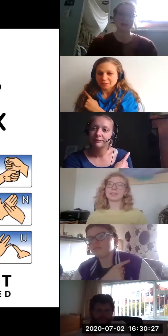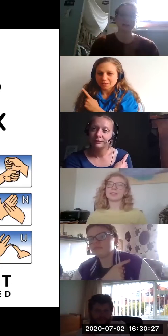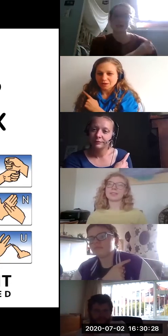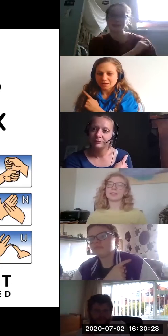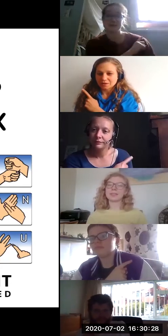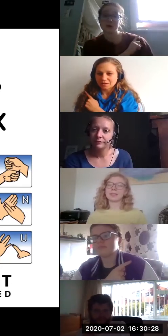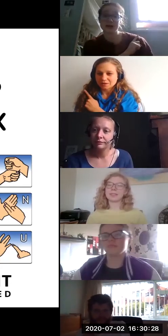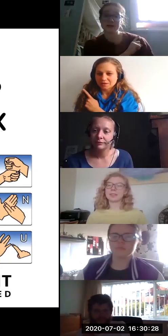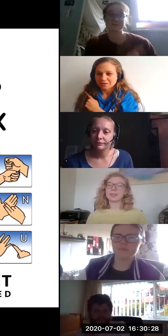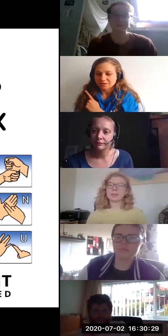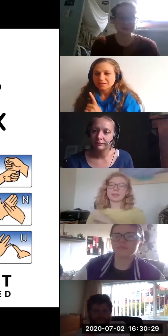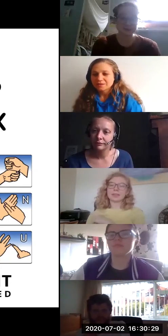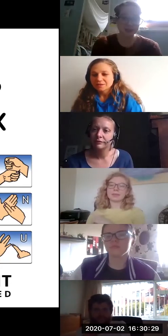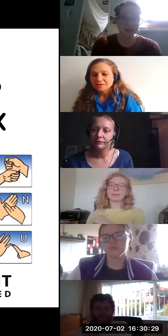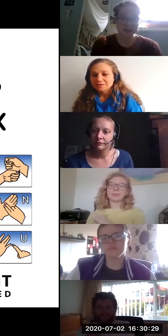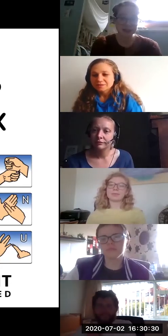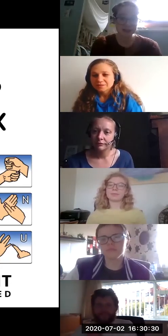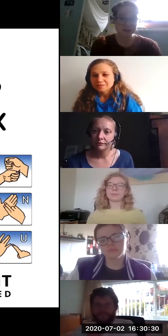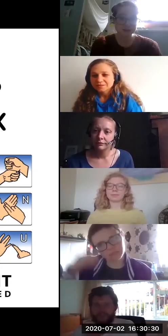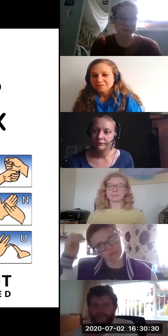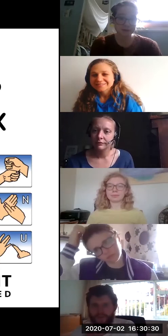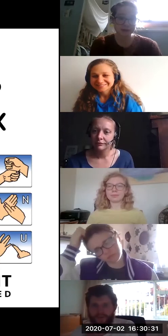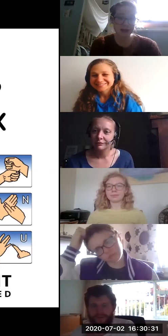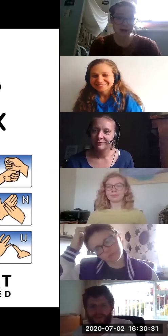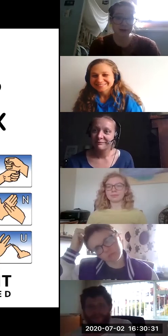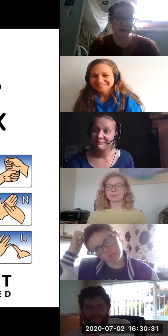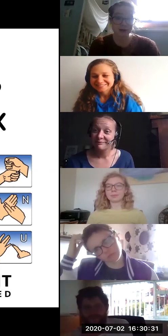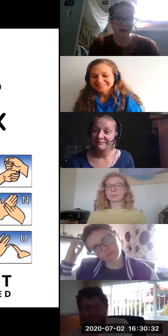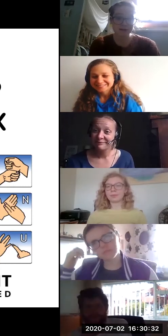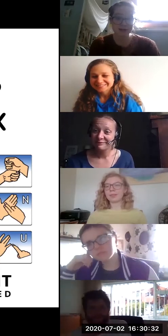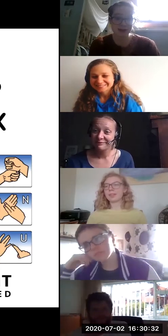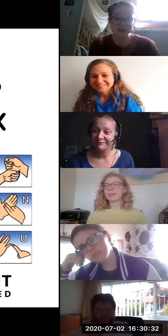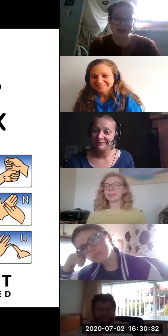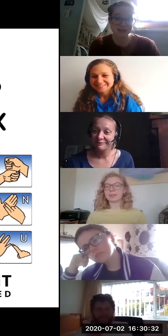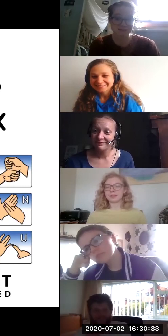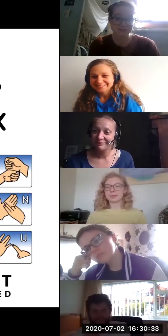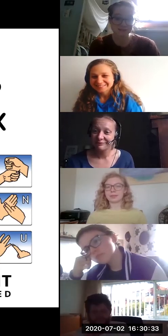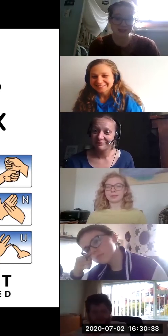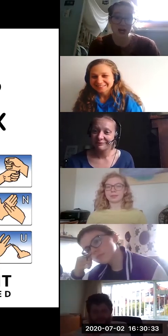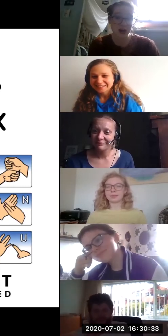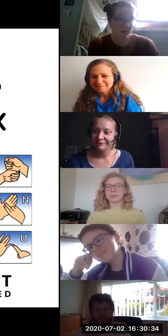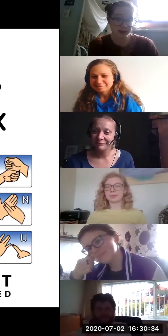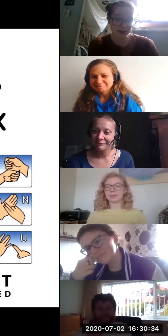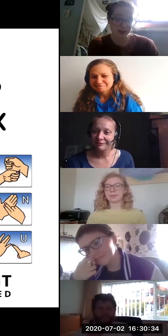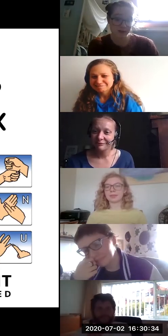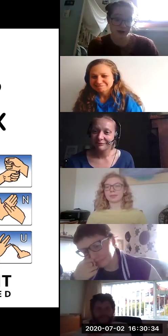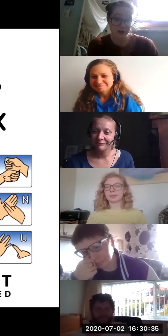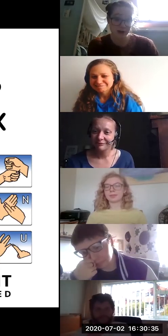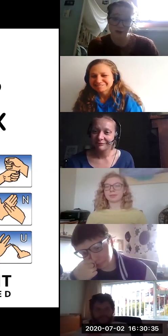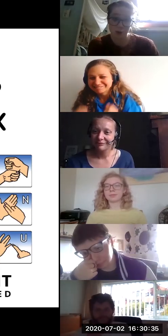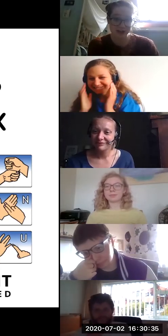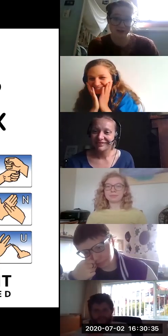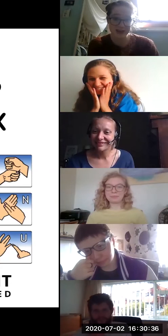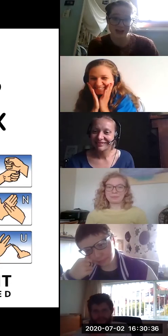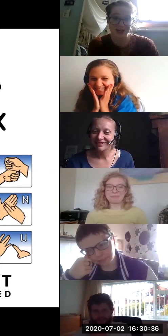finger. Why? Cool. So I'm gonna do a little test. I'm probably gonna get this wrong as well,